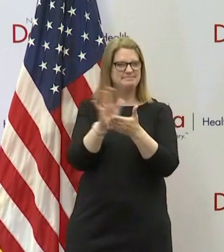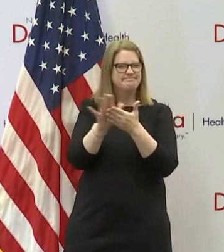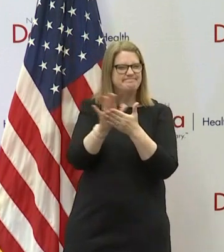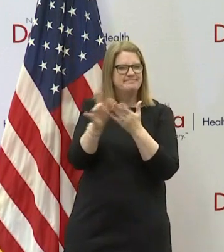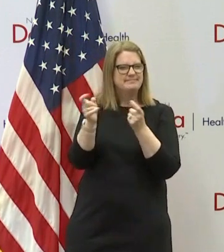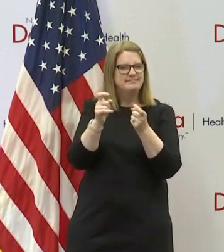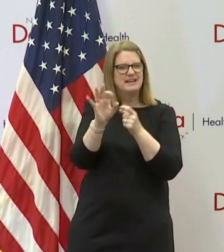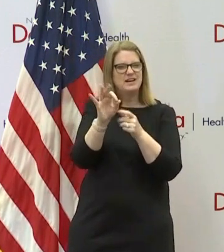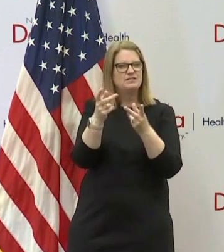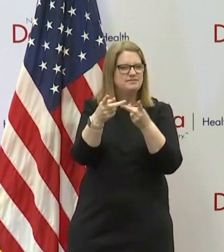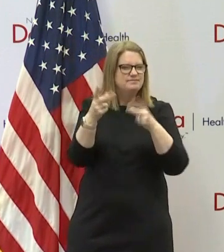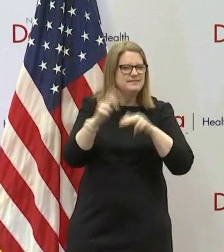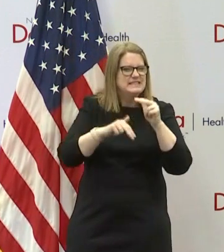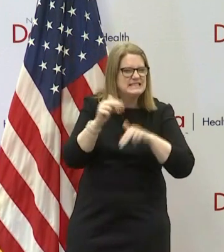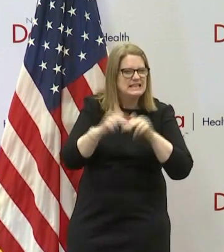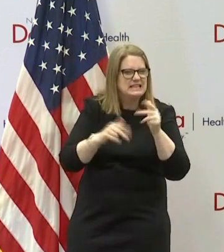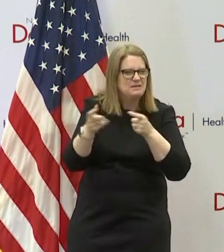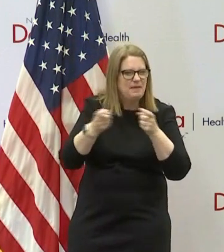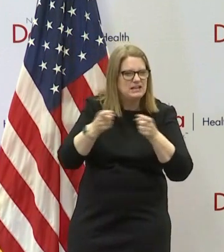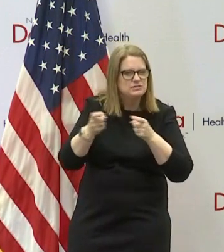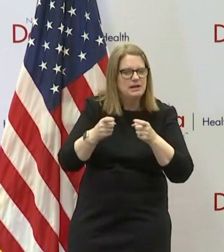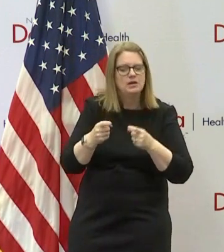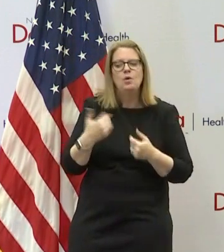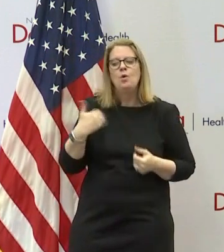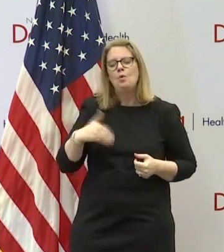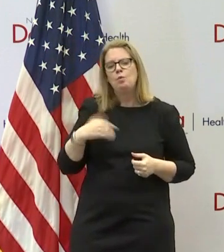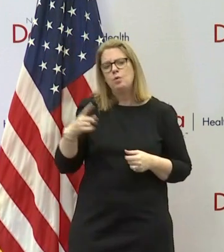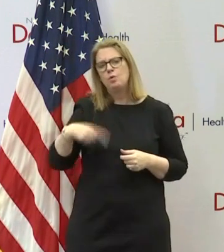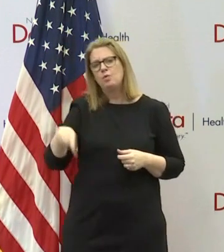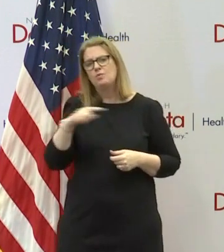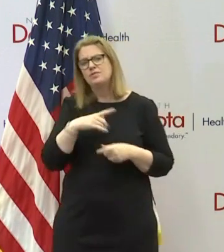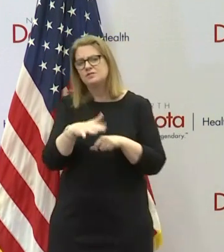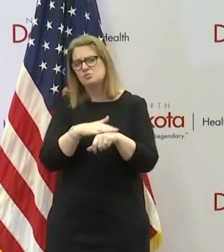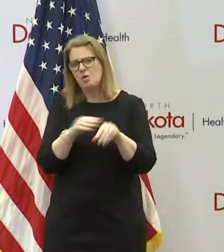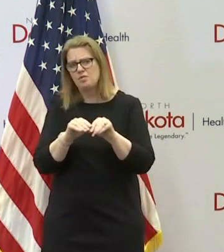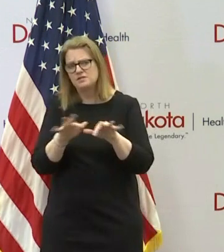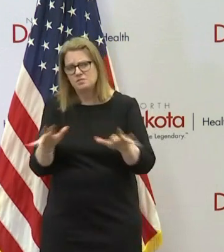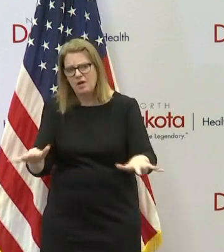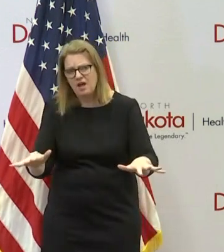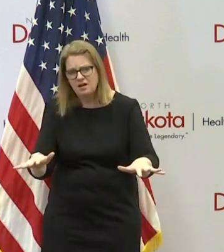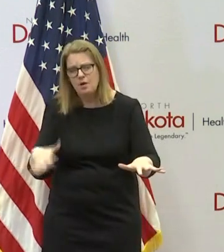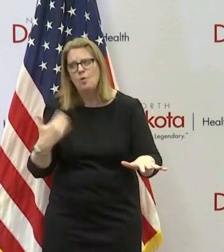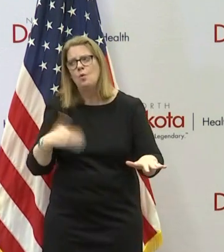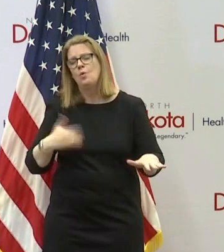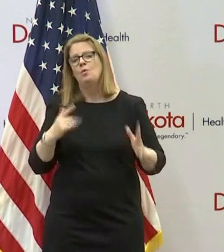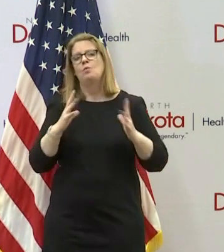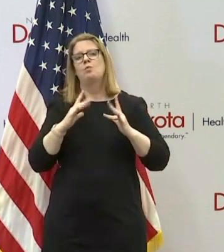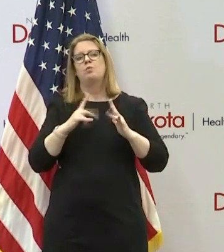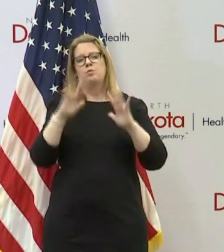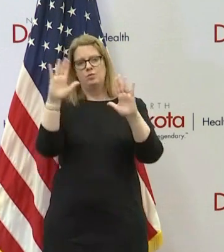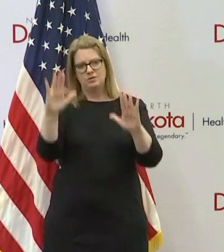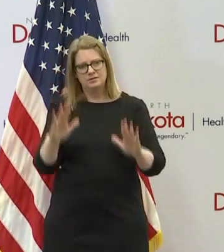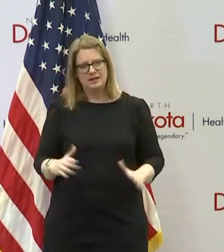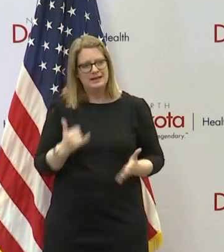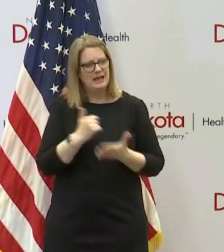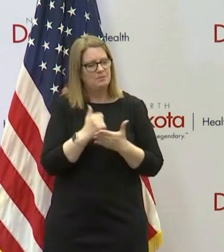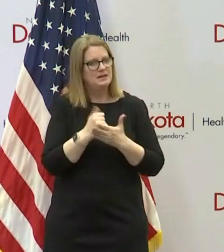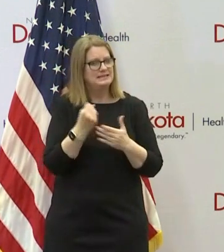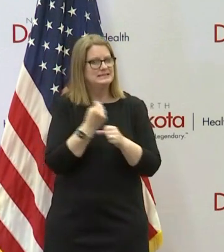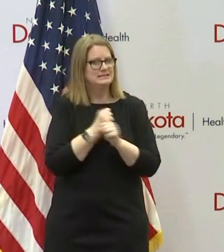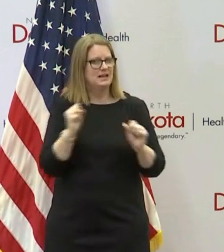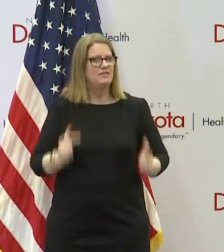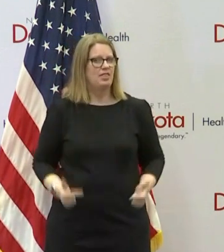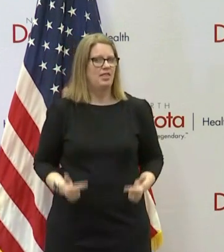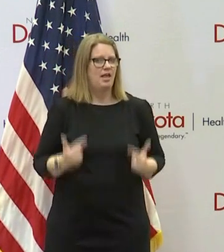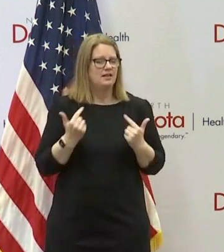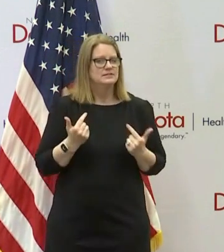helping to slow the spread of this virus, and in doing so is likely helping to save lives, particularly if these people